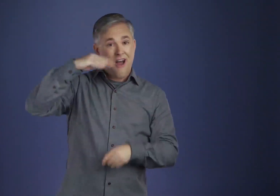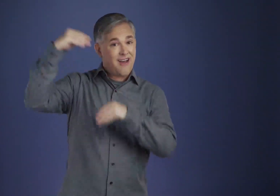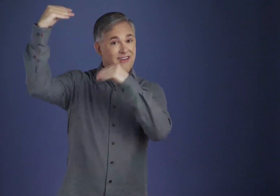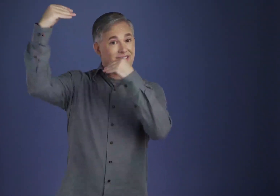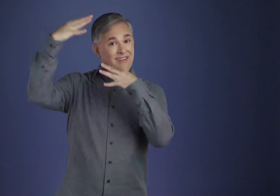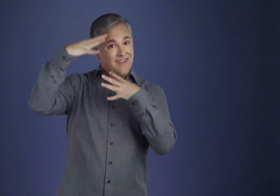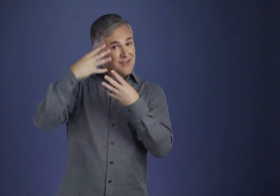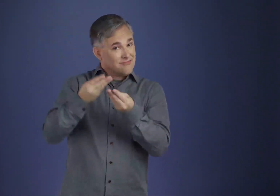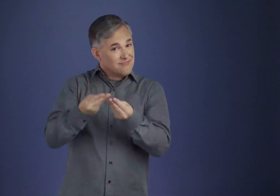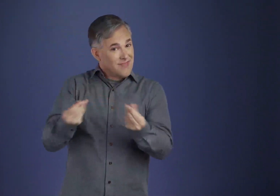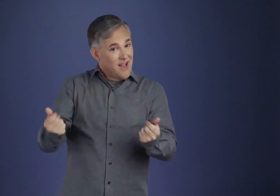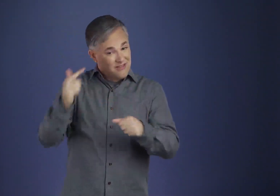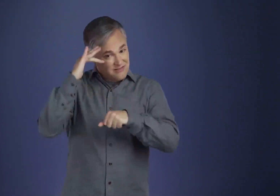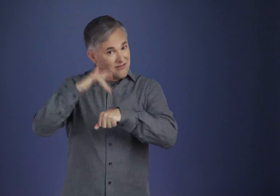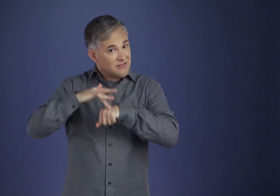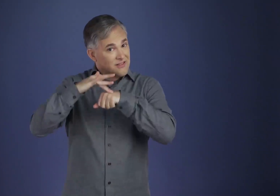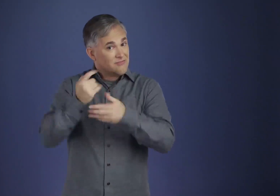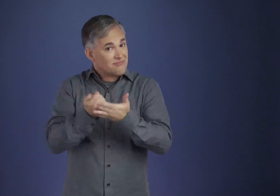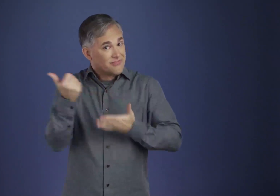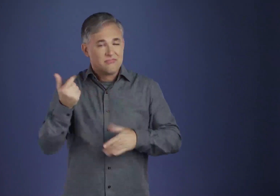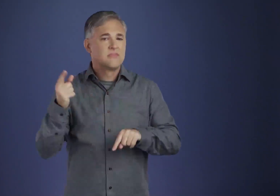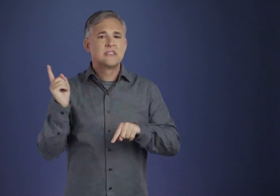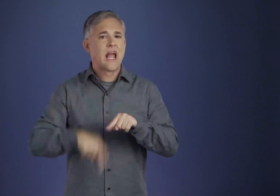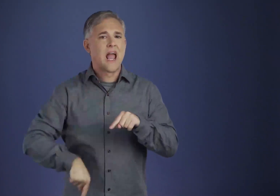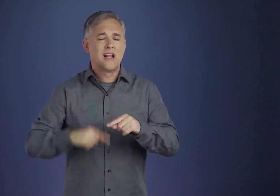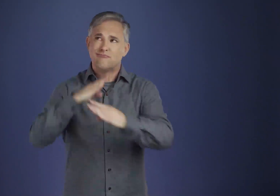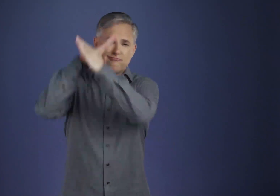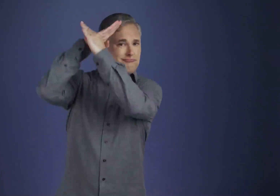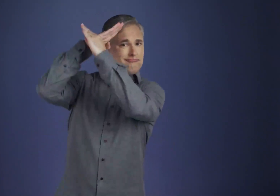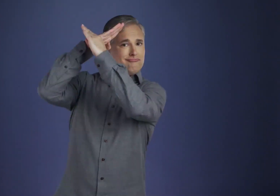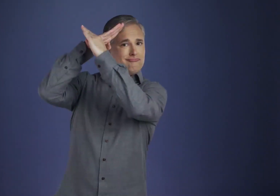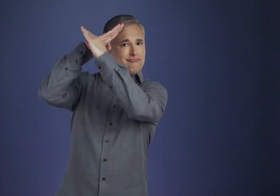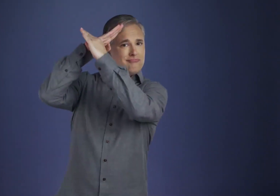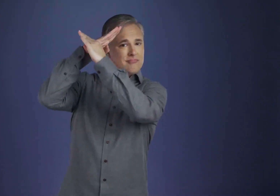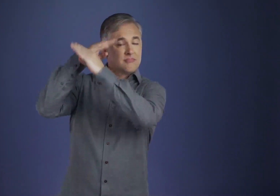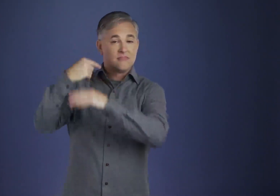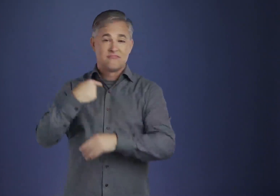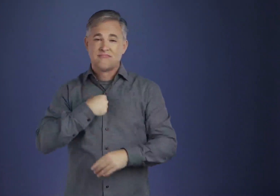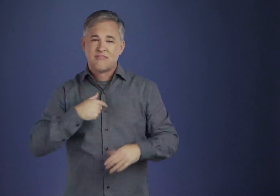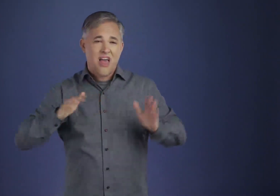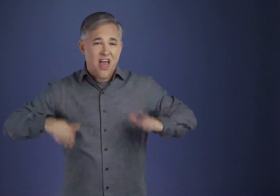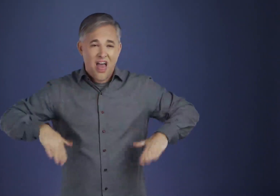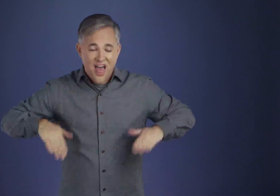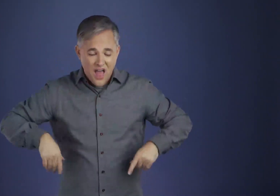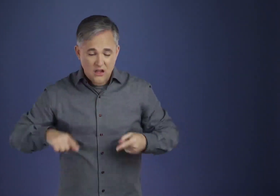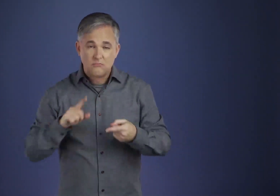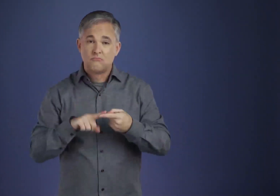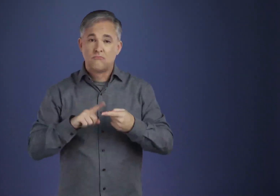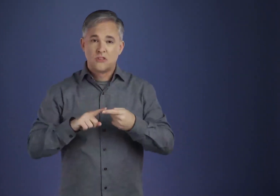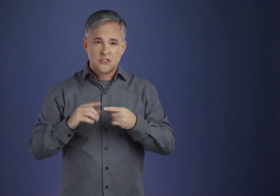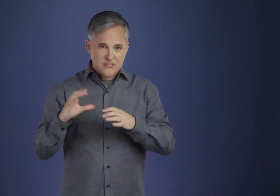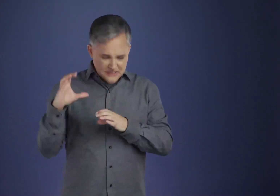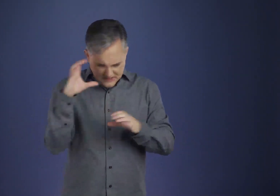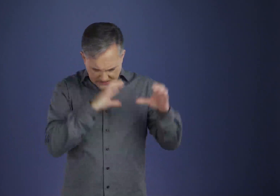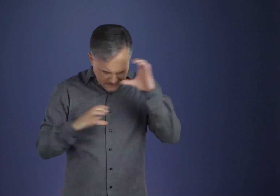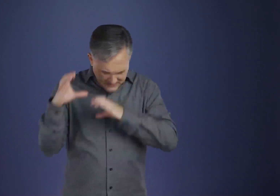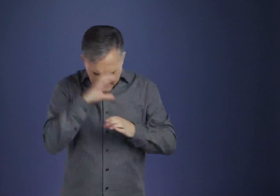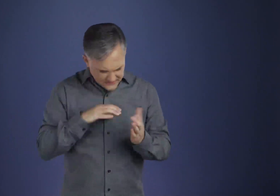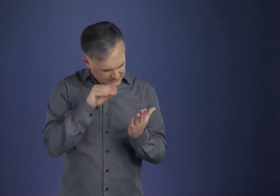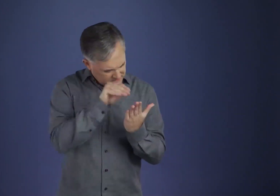In no deep or meaningful sense had we ever taken stock of ourselves, made amends to those we had harmed,